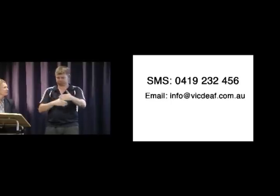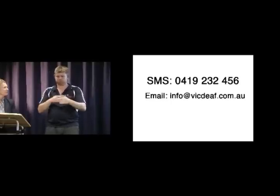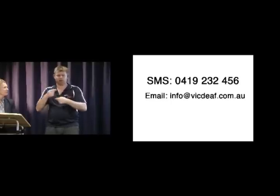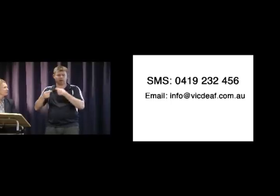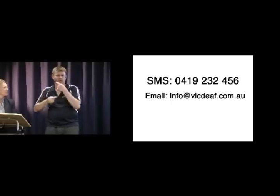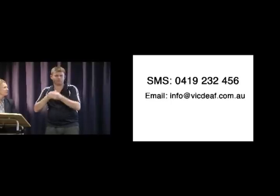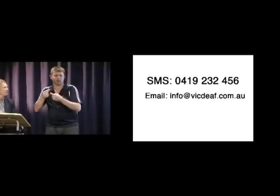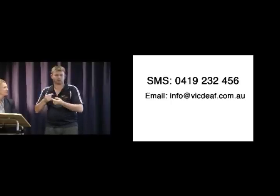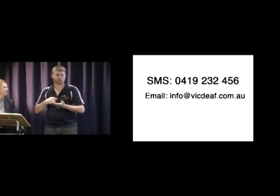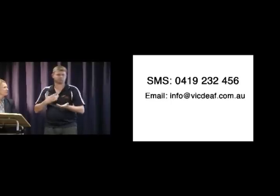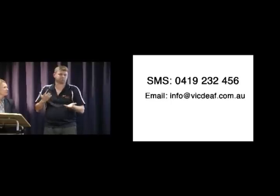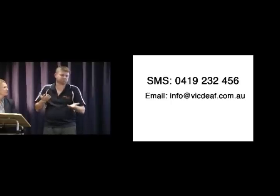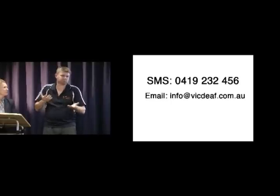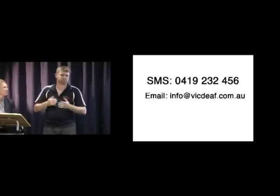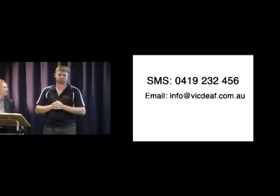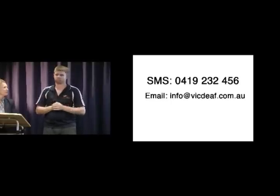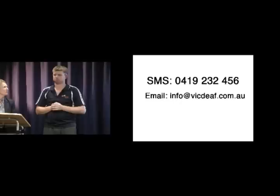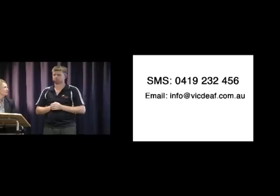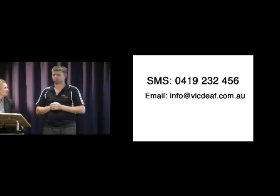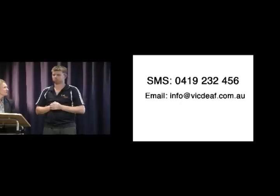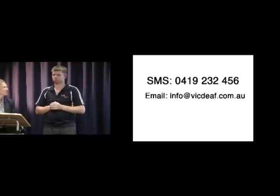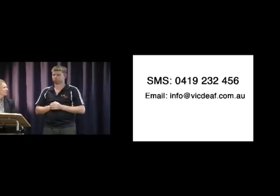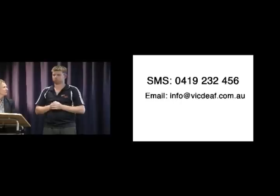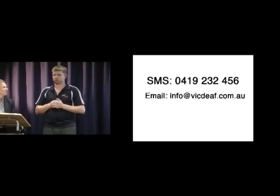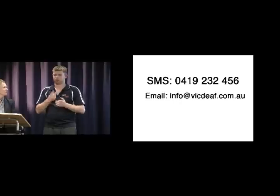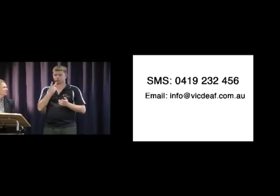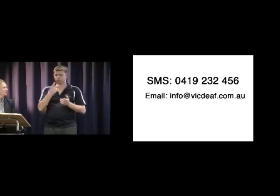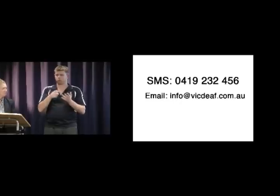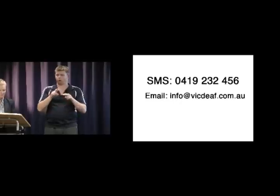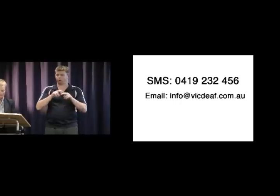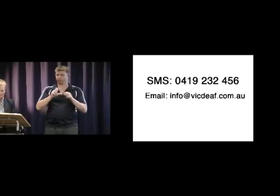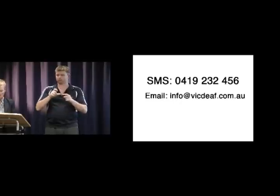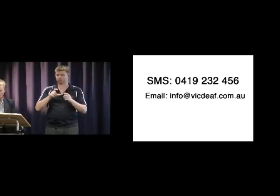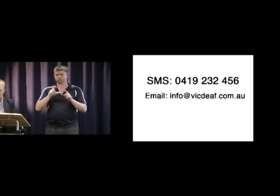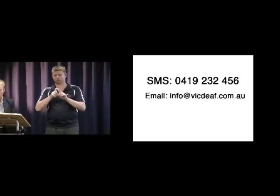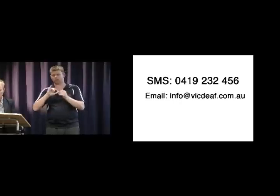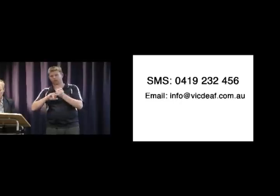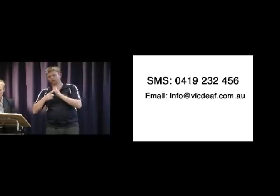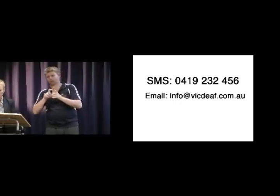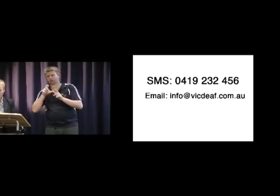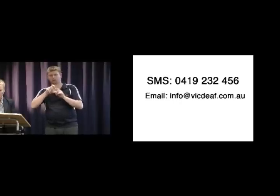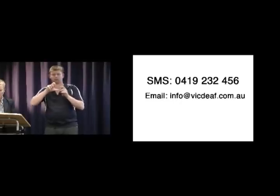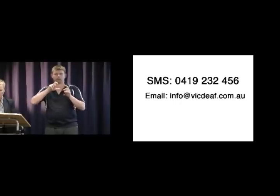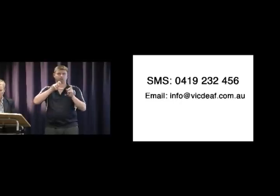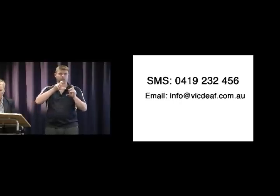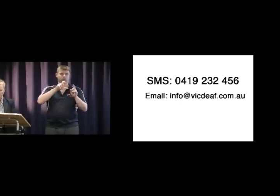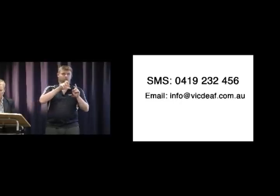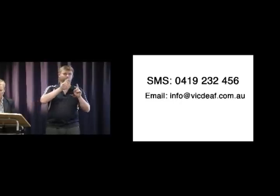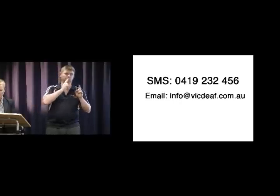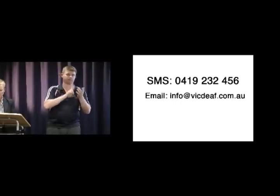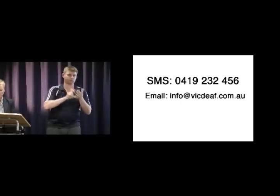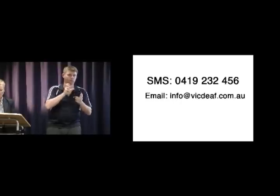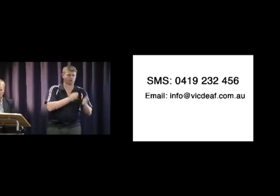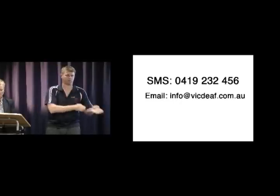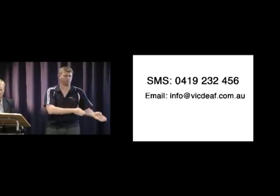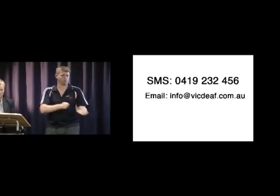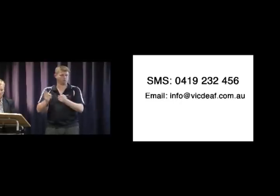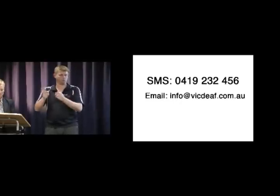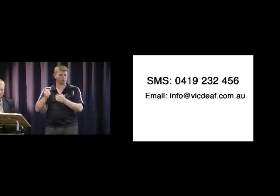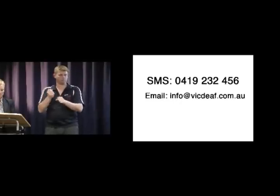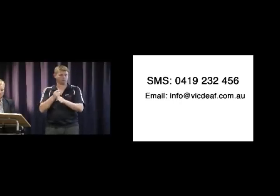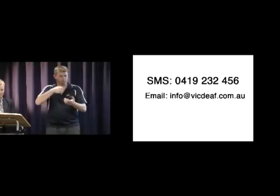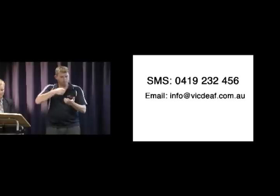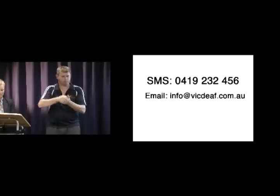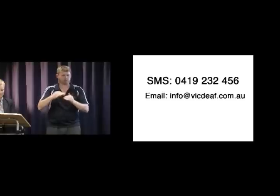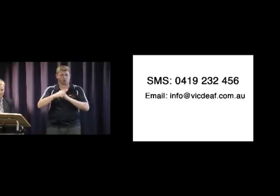cup of tea and a cake or something, and then there's information alongside that. So as I said before,